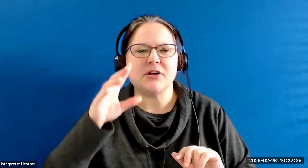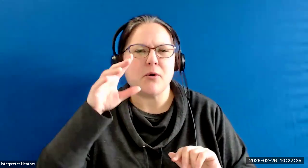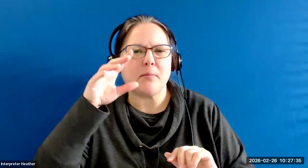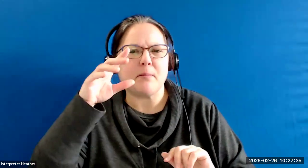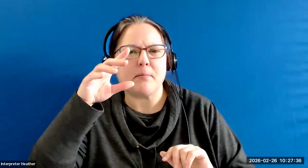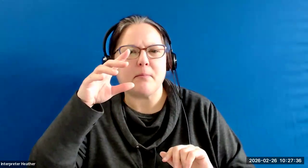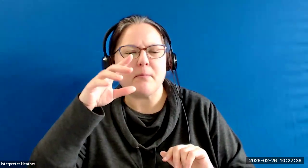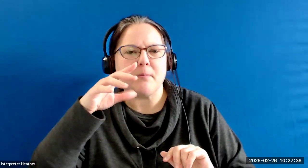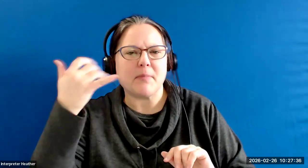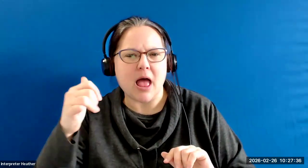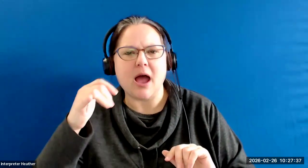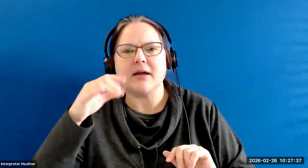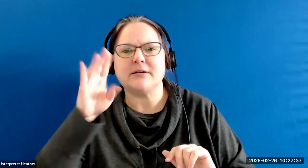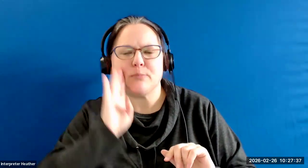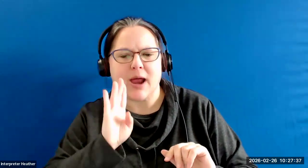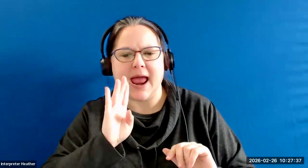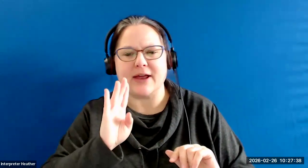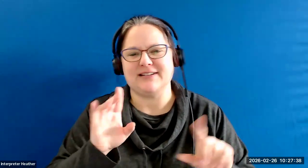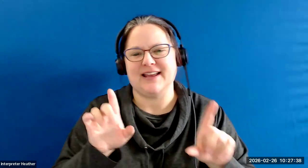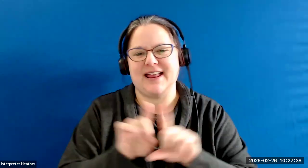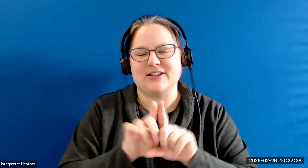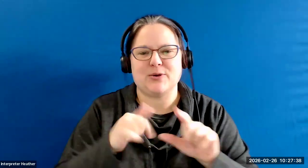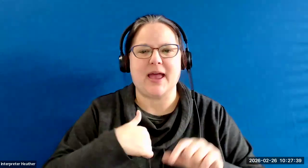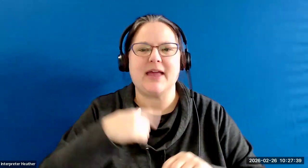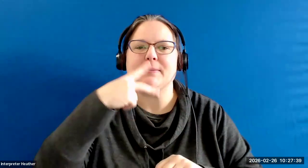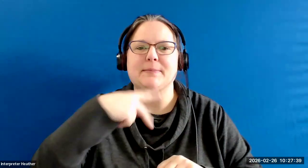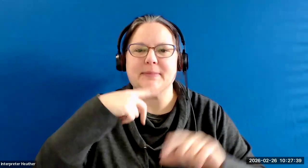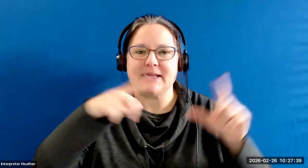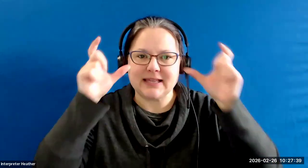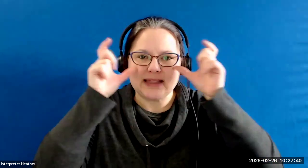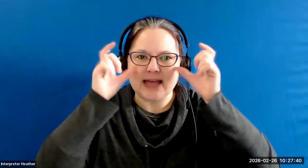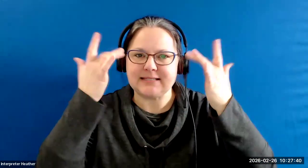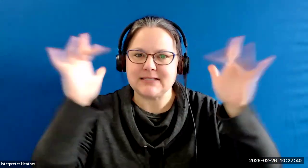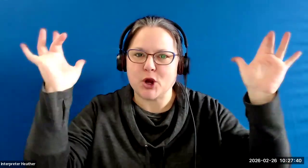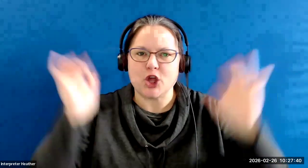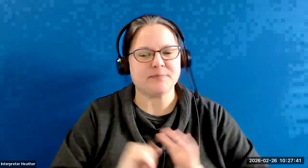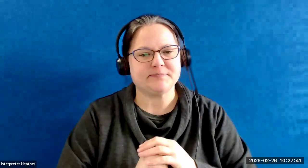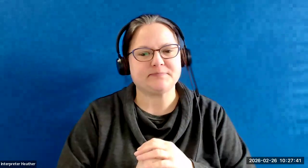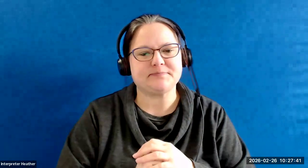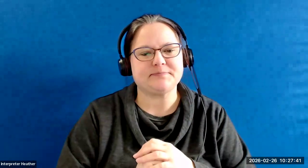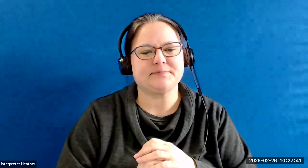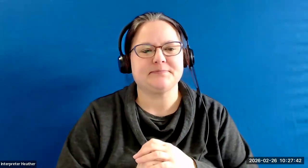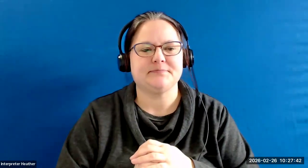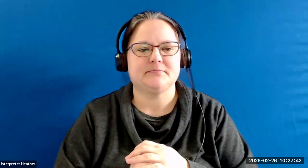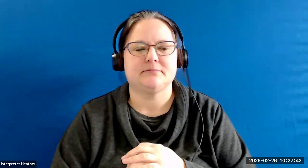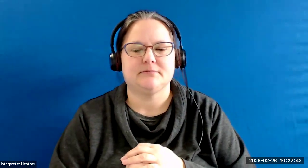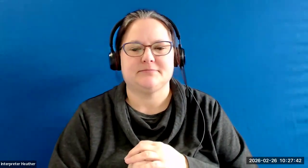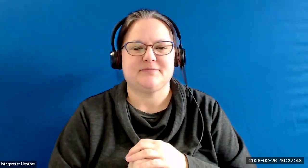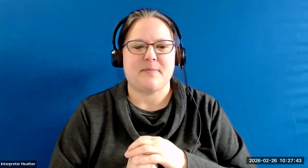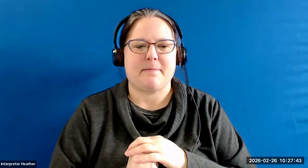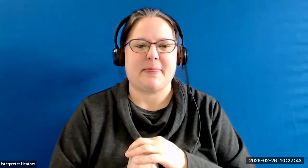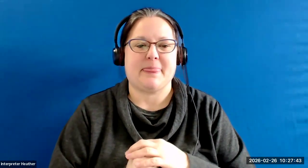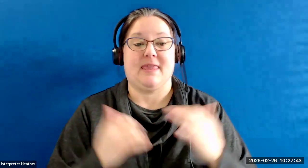and I am wearing pink sparkly glasses. Um, and I'm